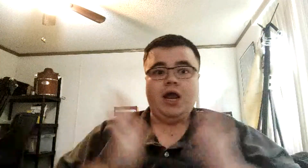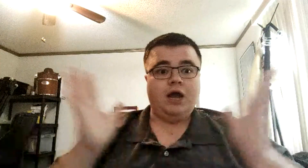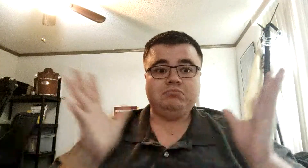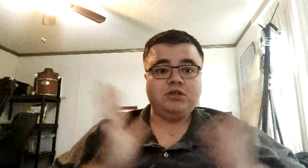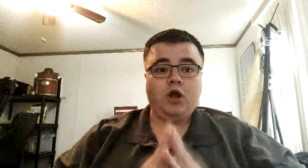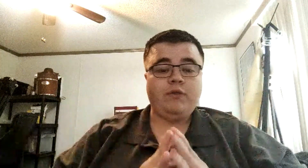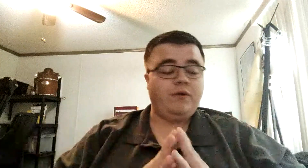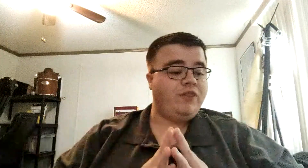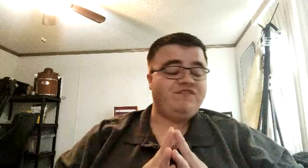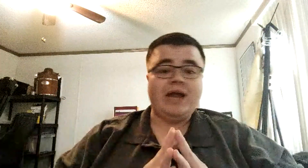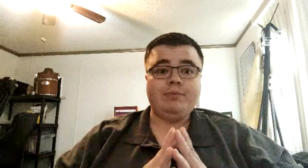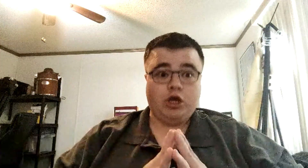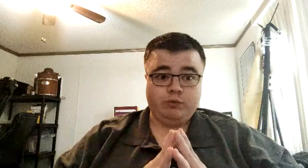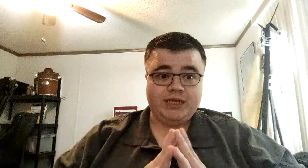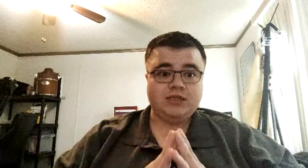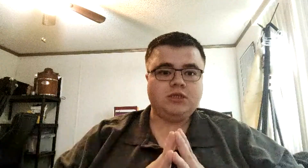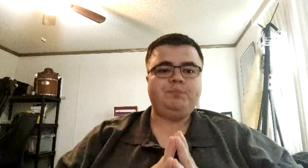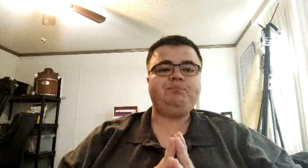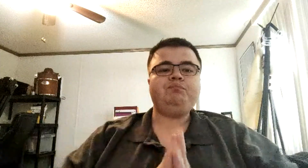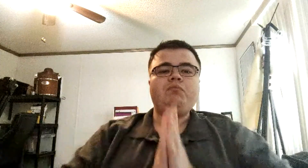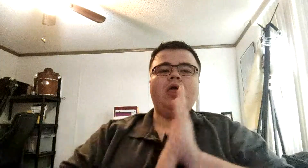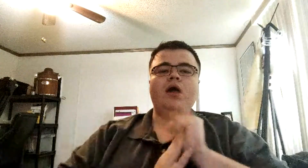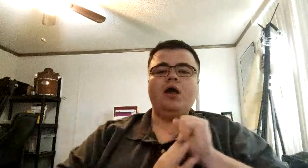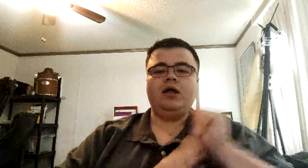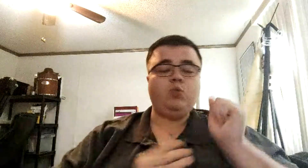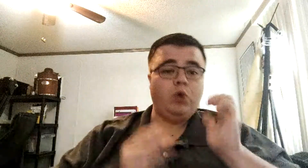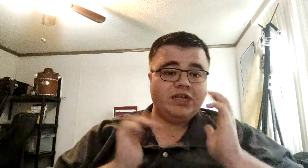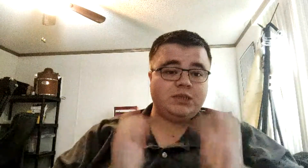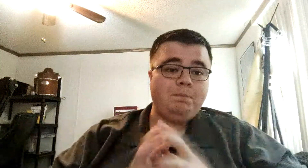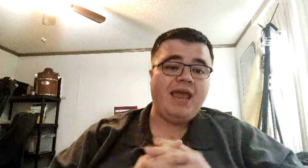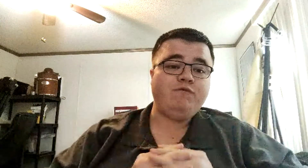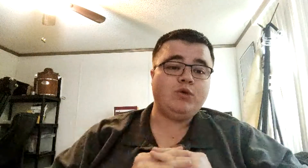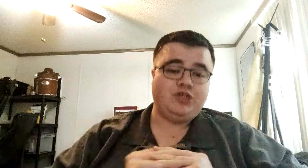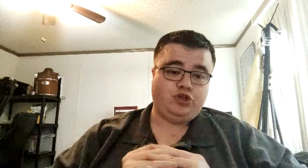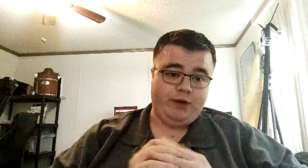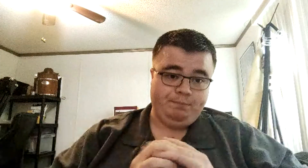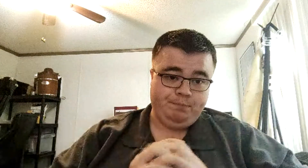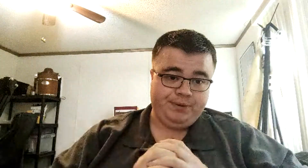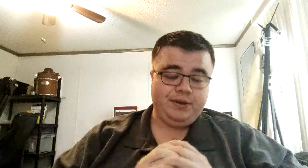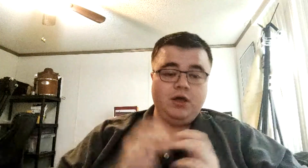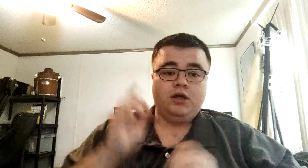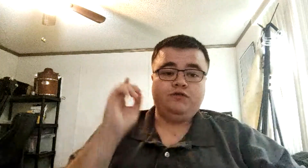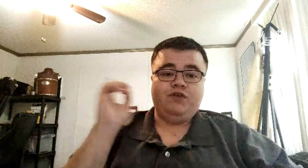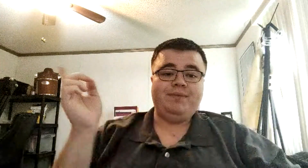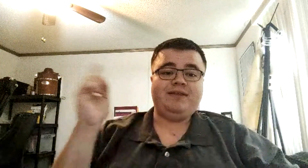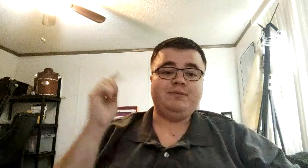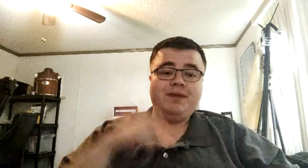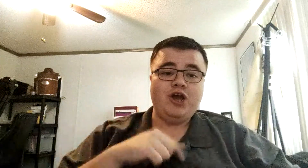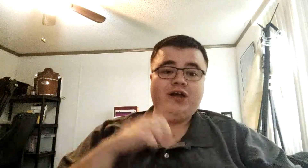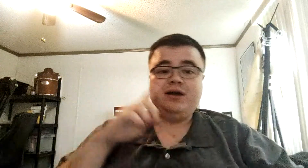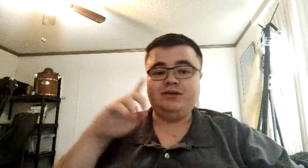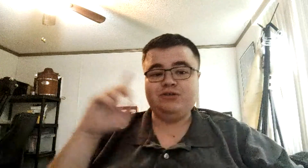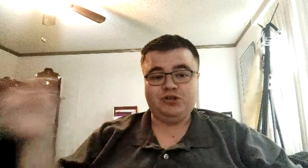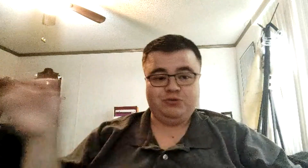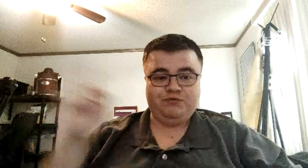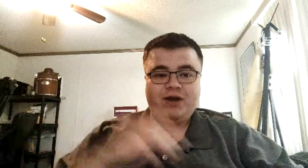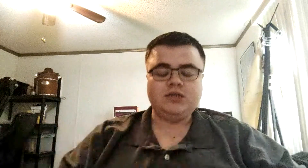And so the water family agrees and willing to pay for his trip from America to France.